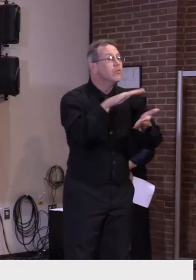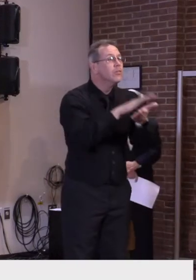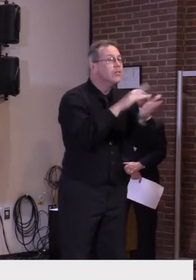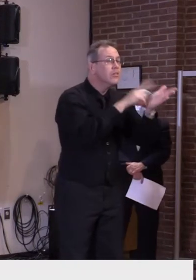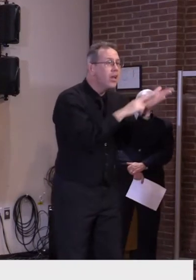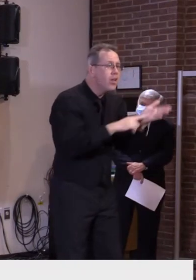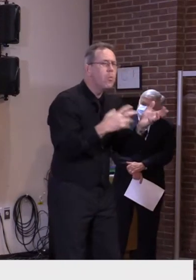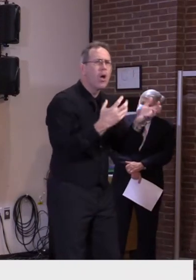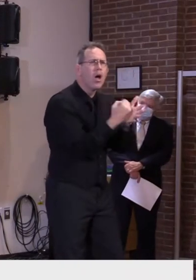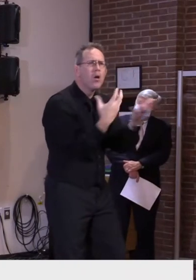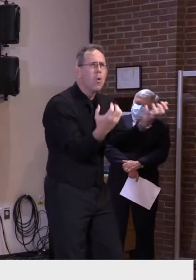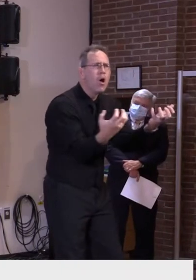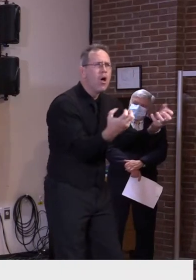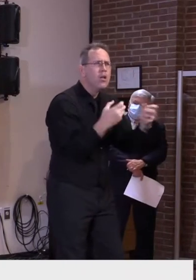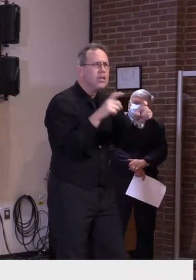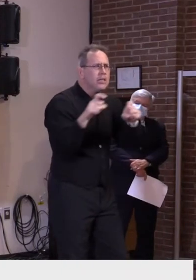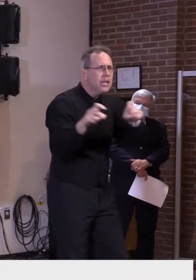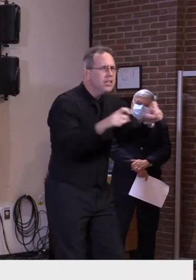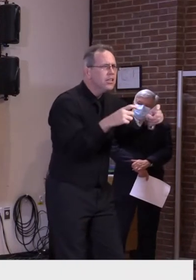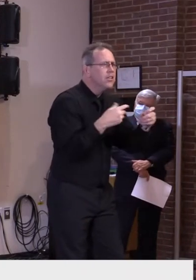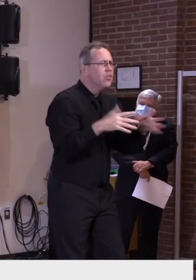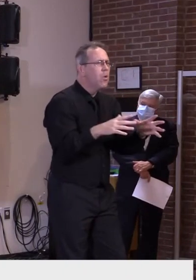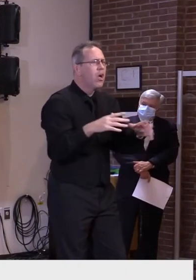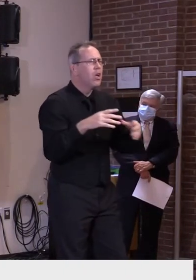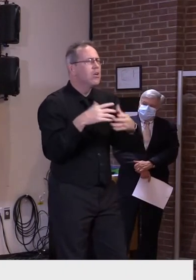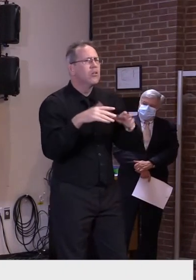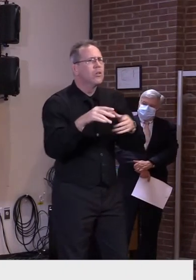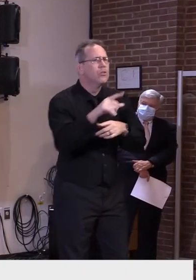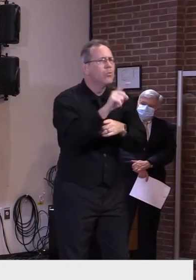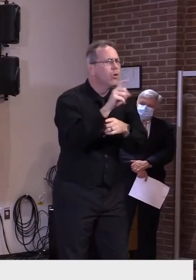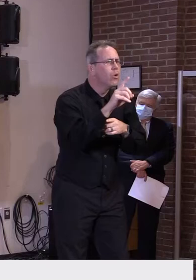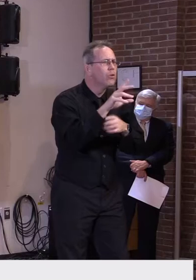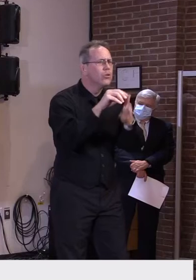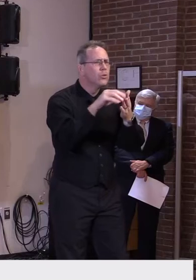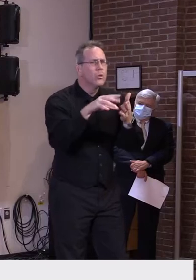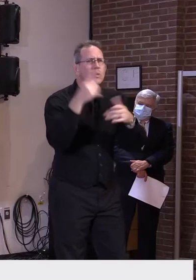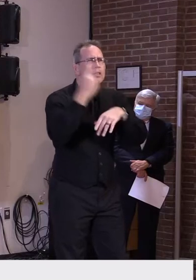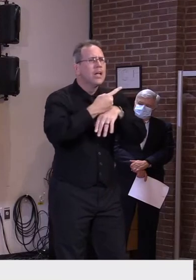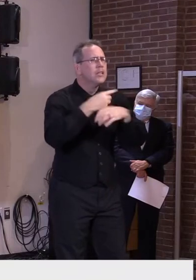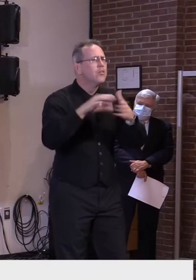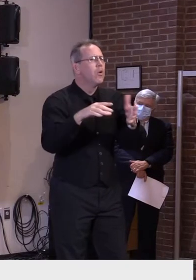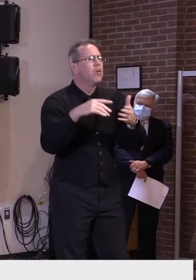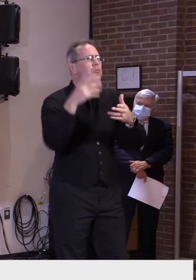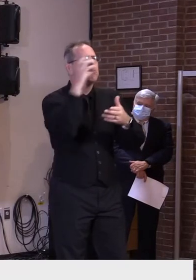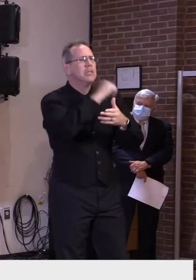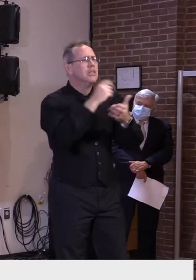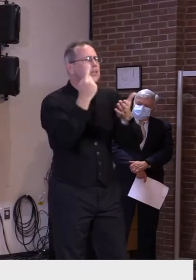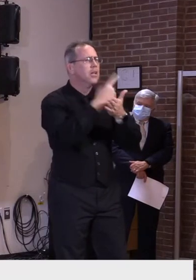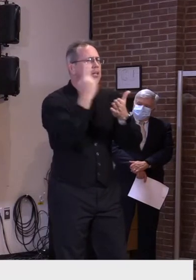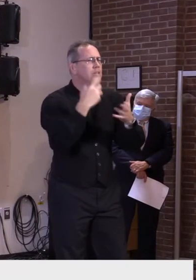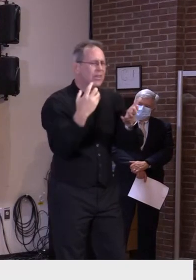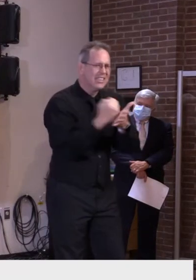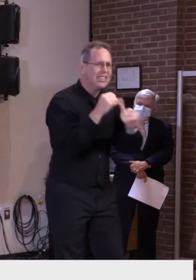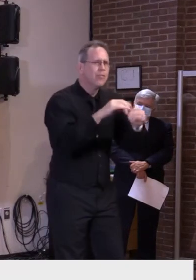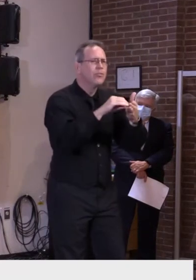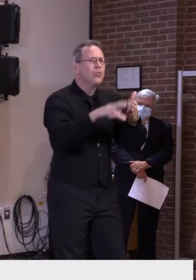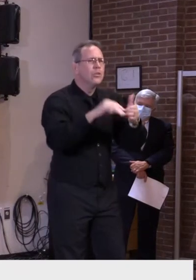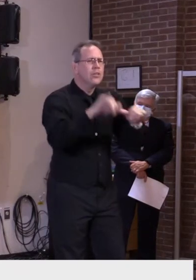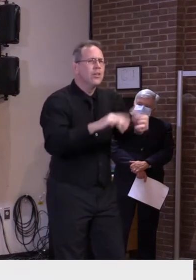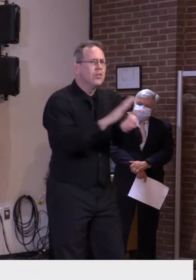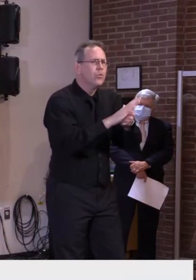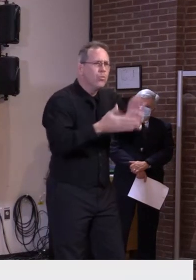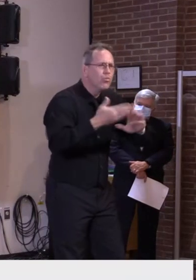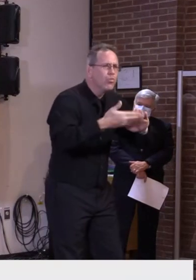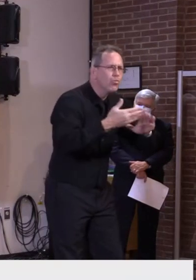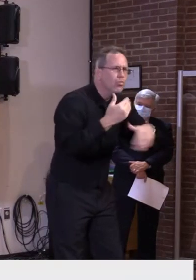see Test to Stay can be very effective in terms of preventing lost instruction. I thought I'd